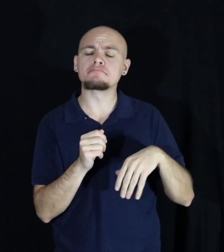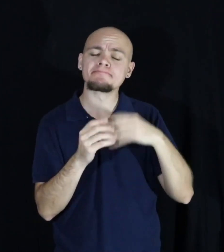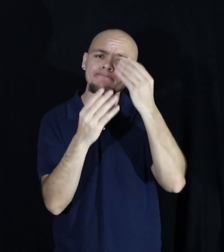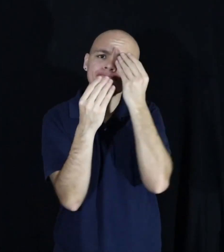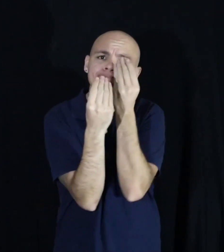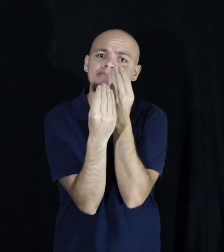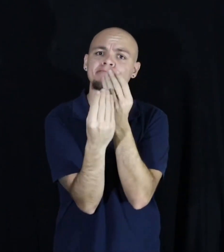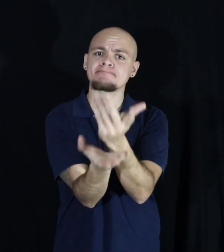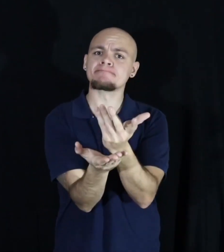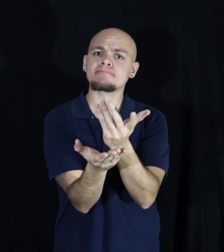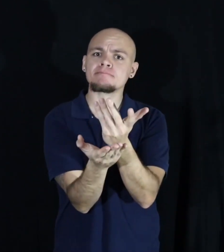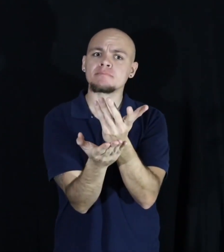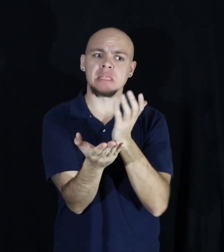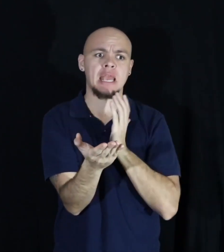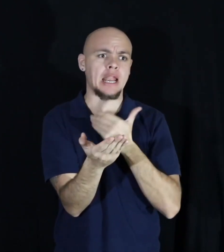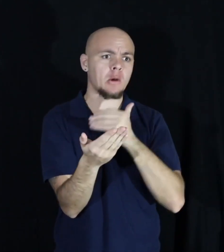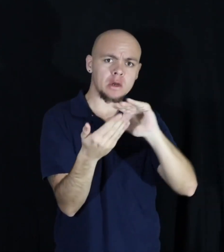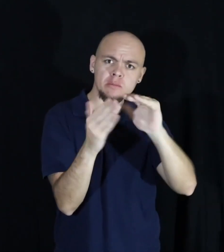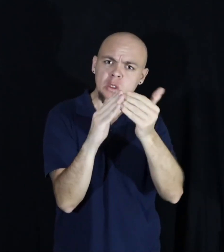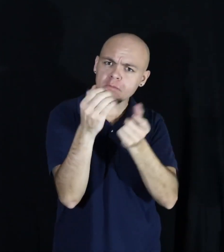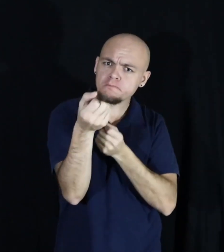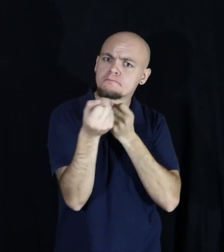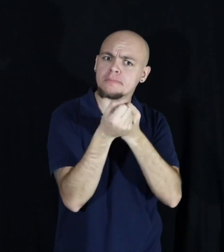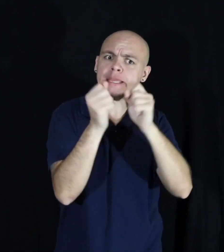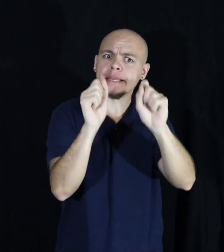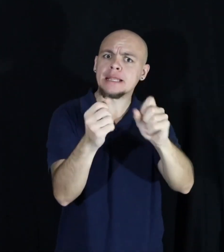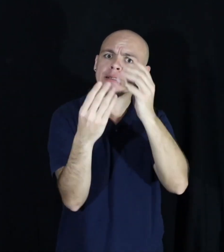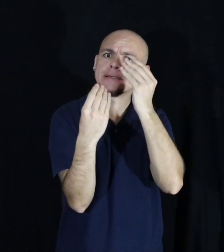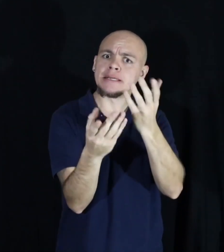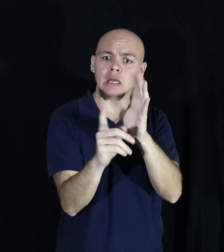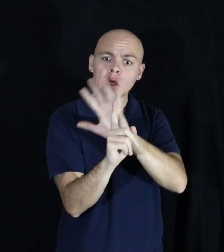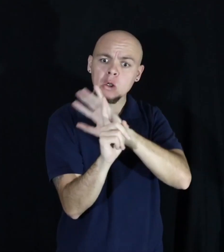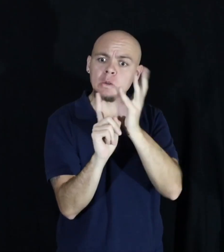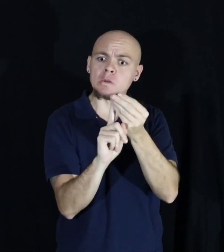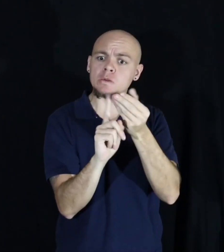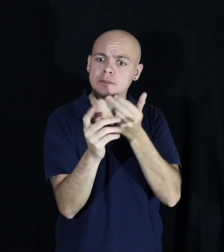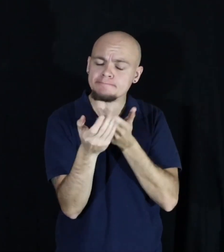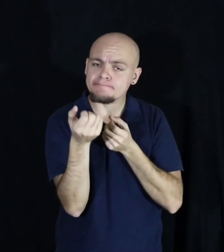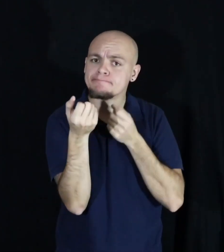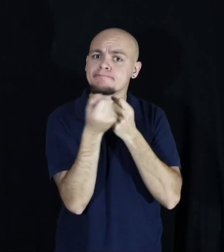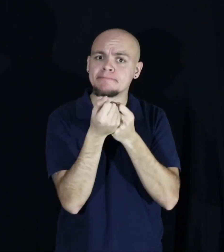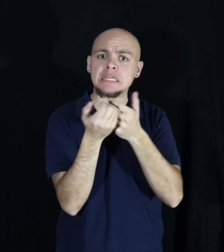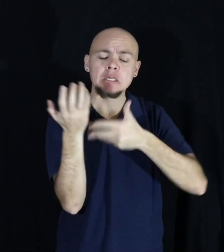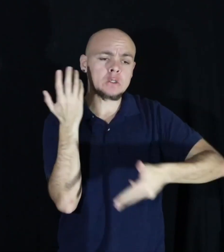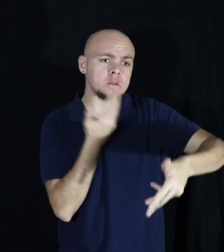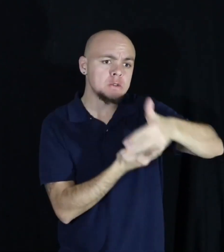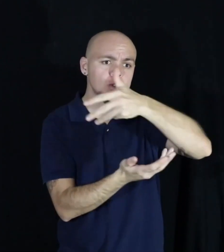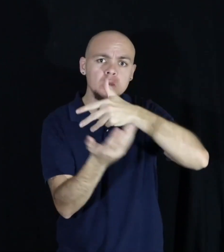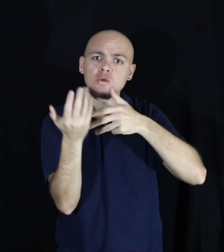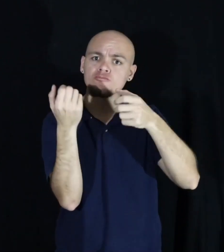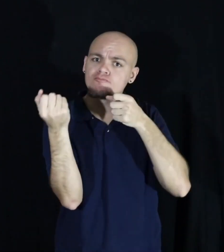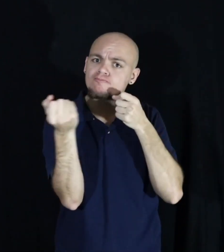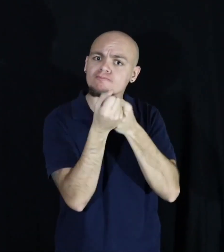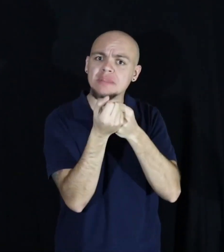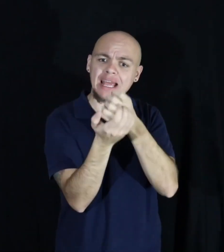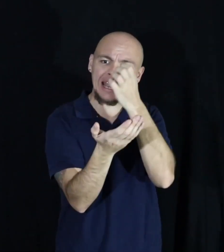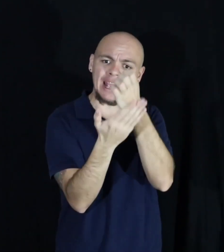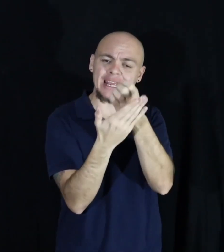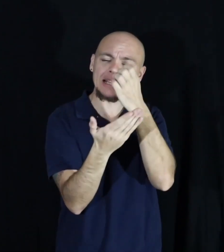of enriching our community culturally, socially, and